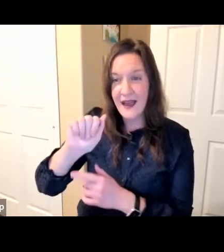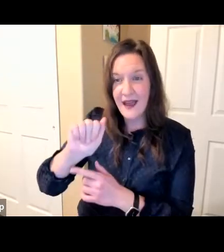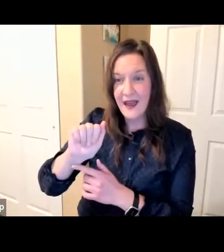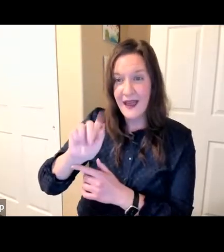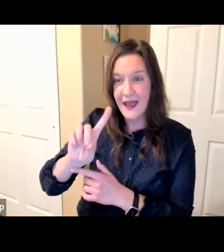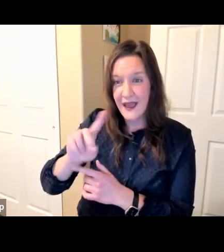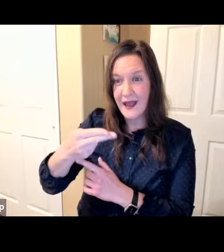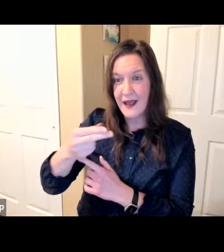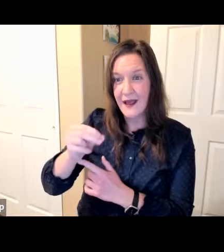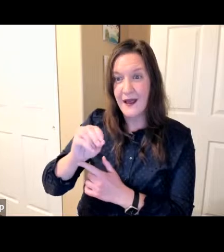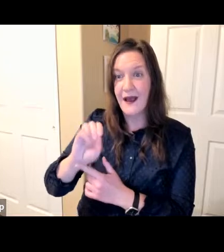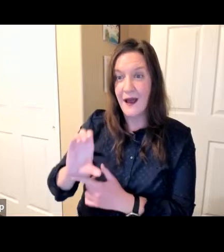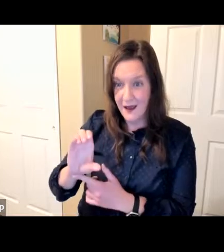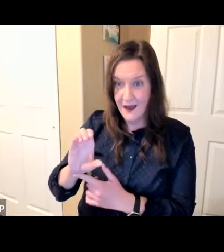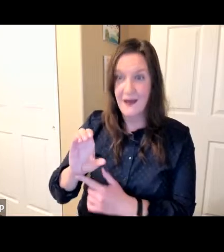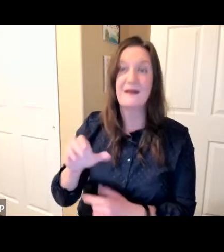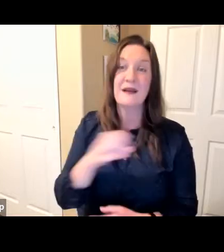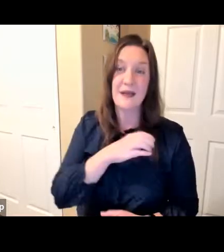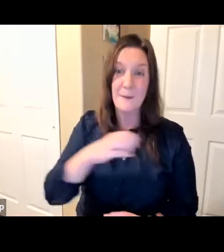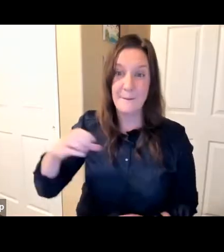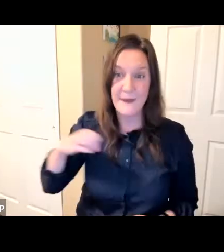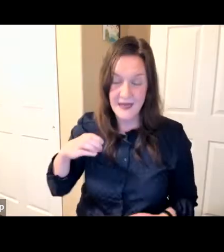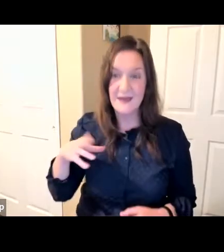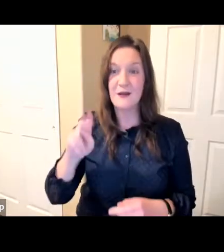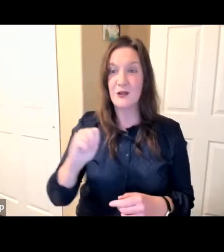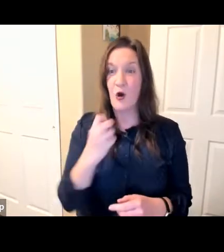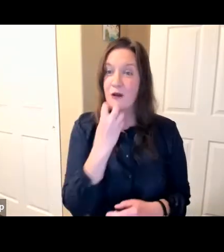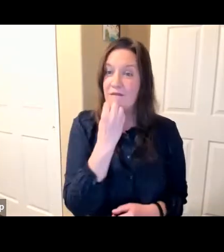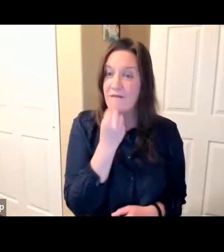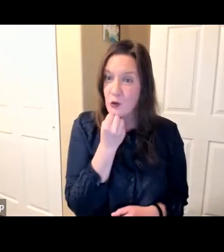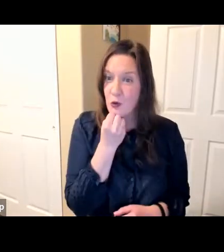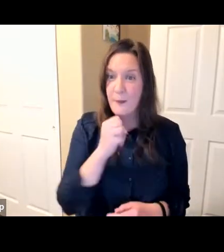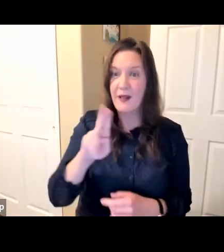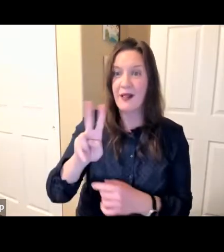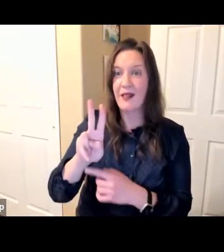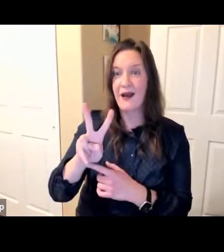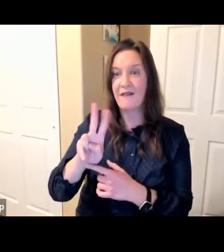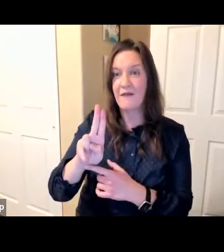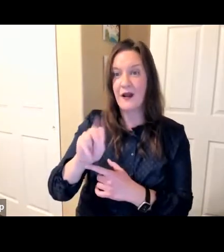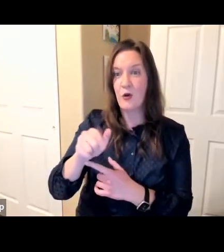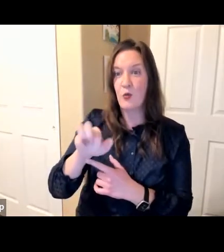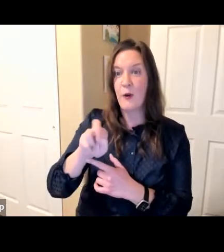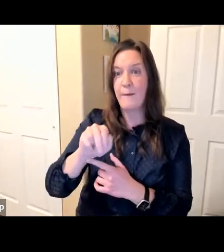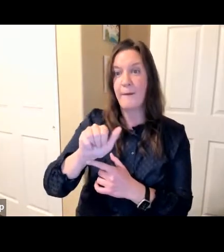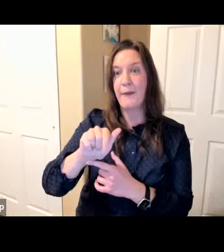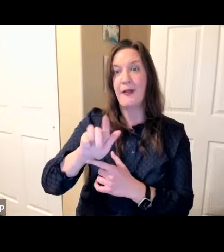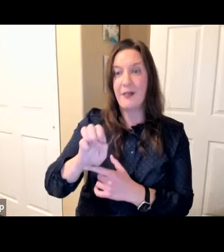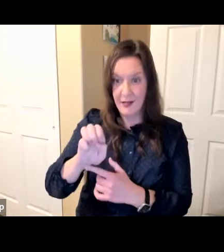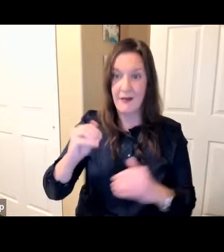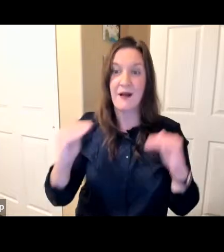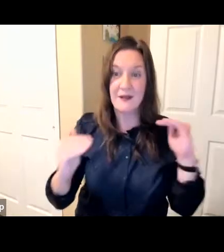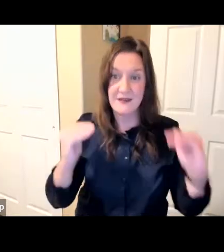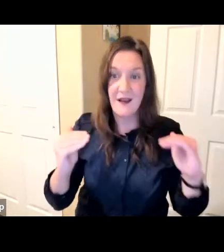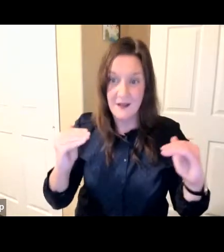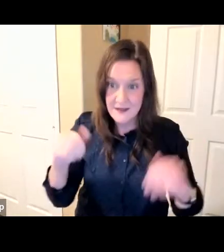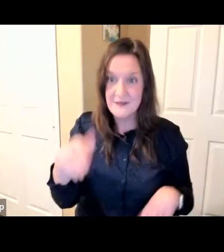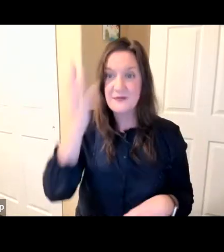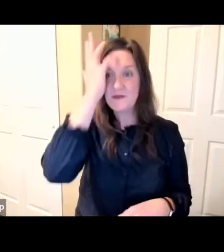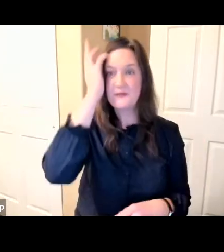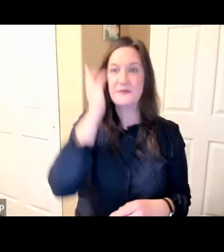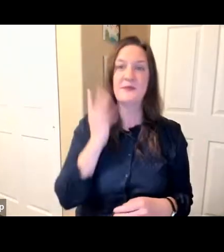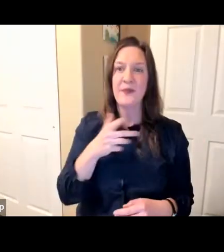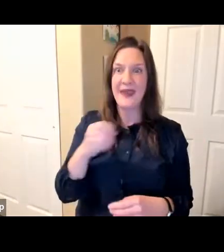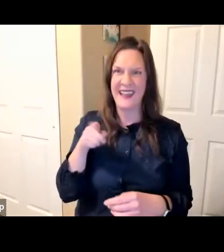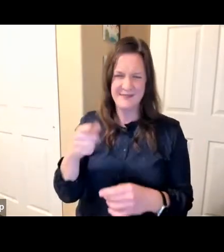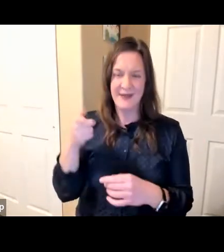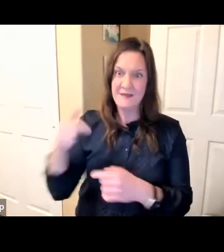We also participated in the ad hoc committee on vulnerable